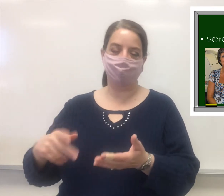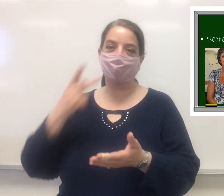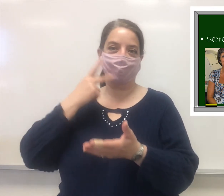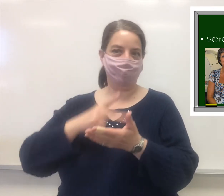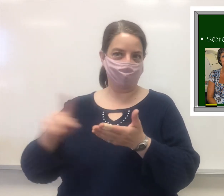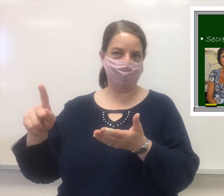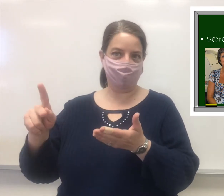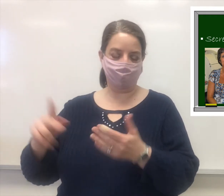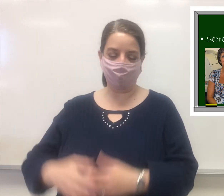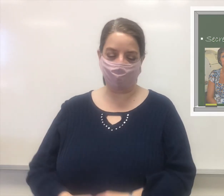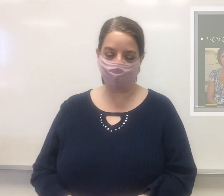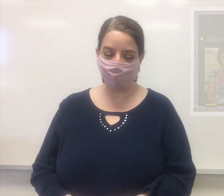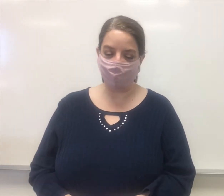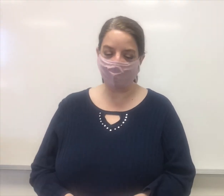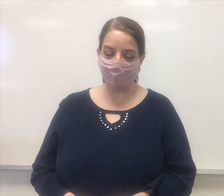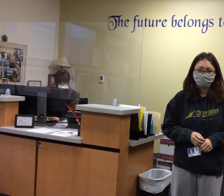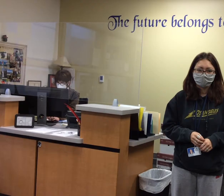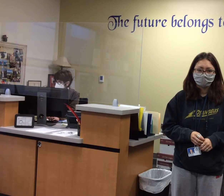marker, just secretary.